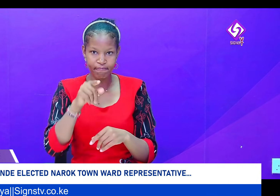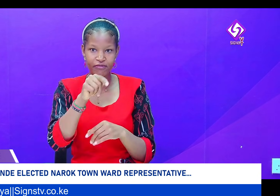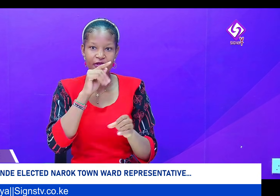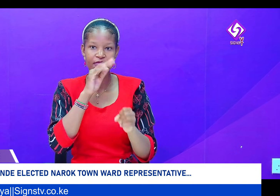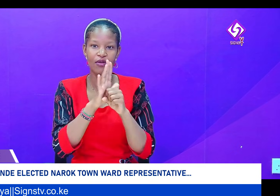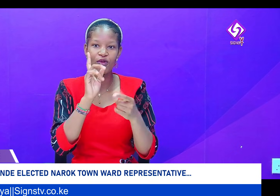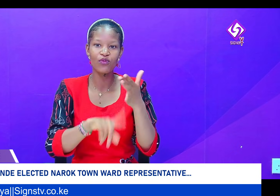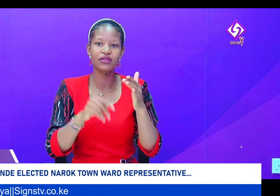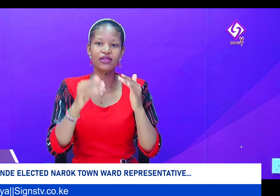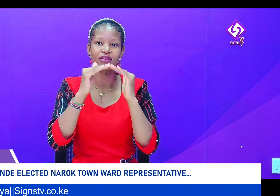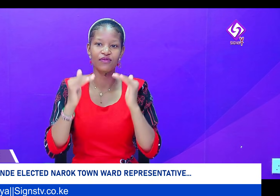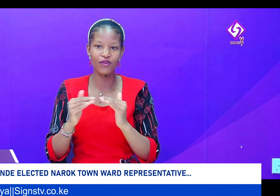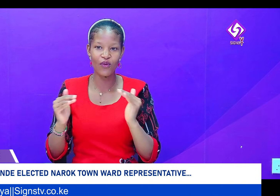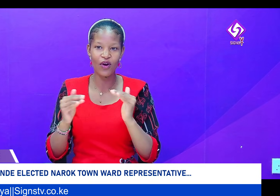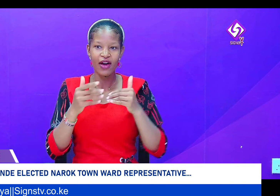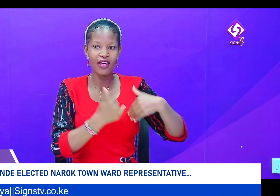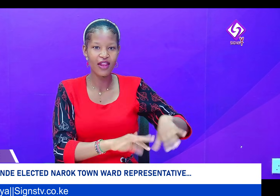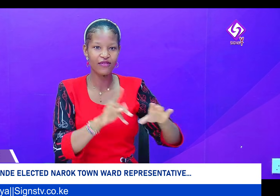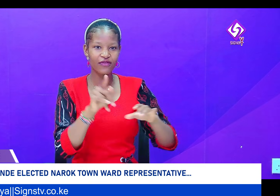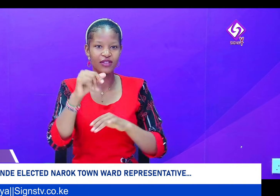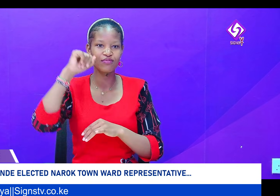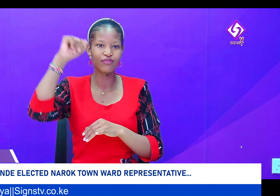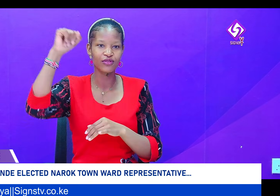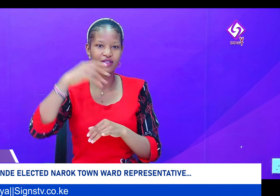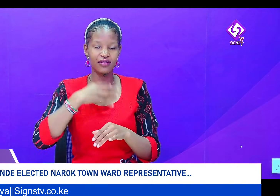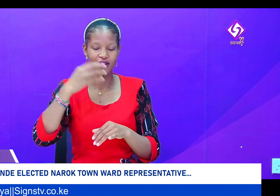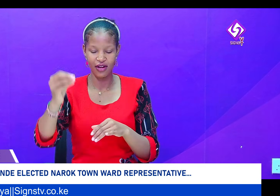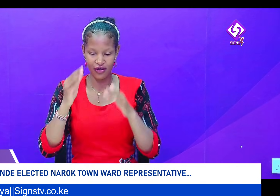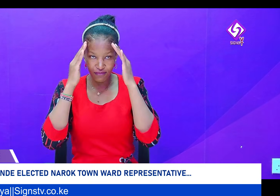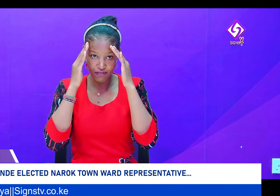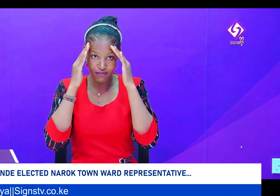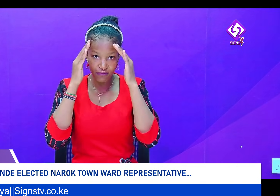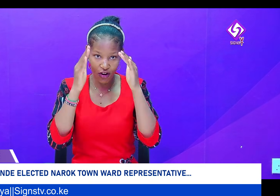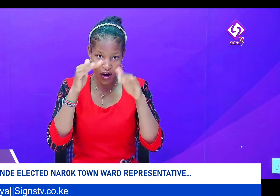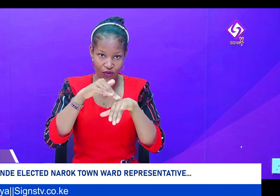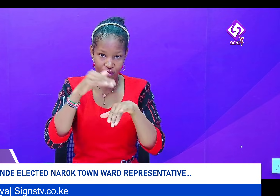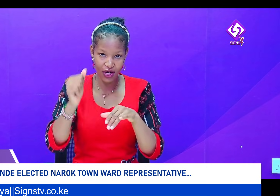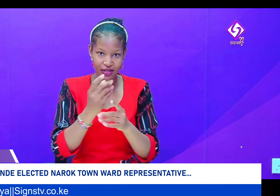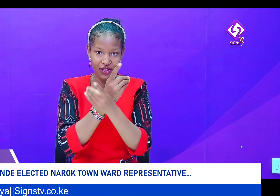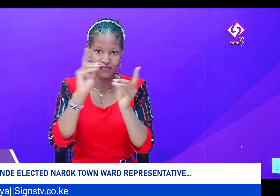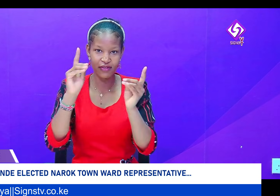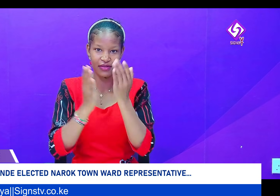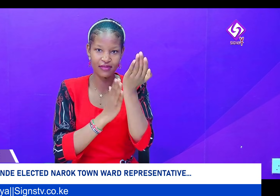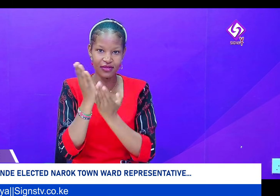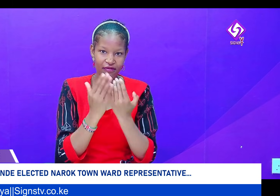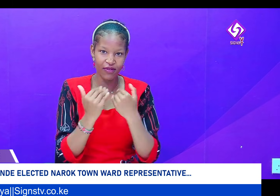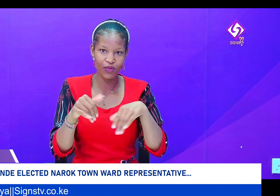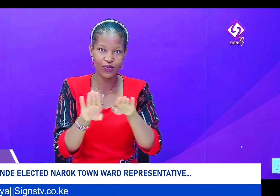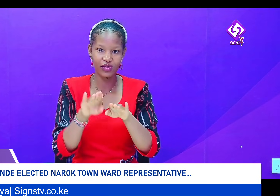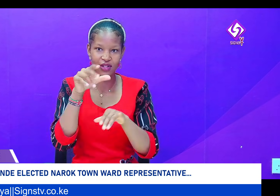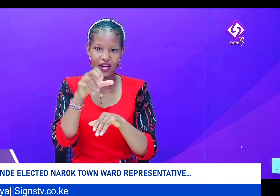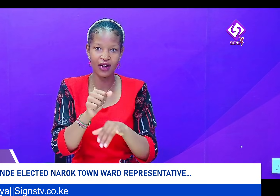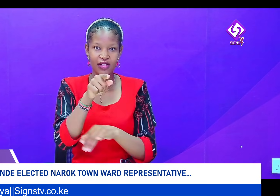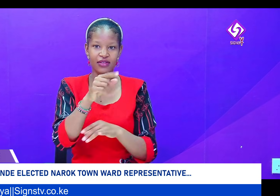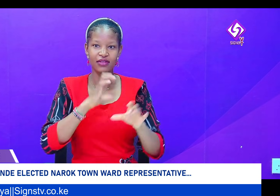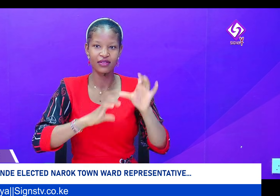In his address after the win, Masikonde promised to leave behind politics and focus on delivering services close to